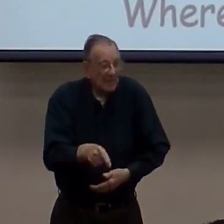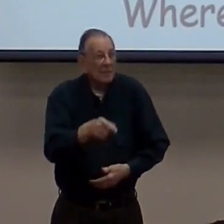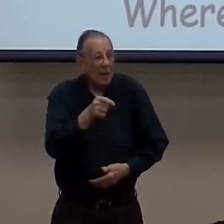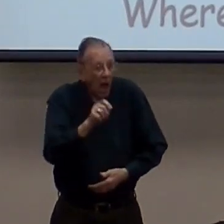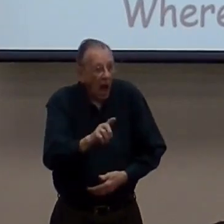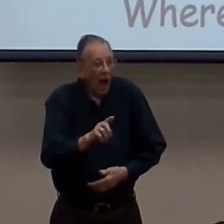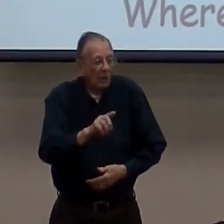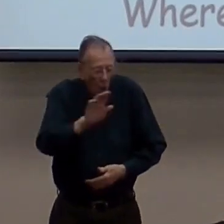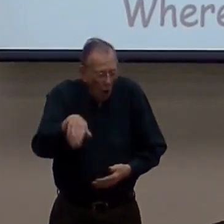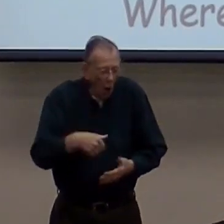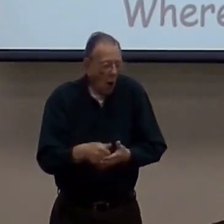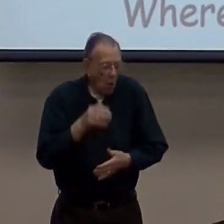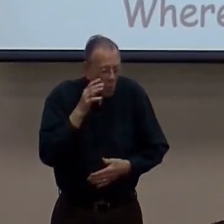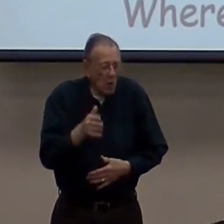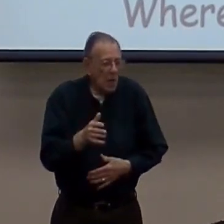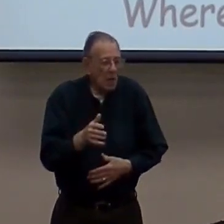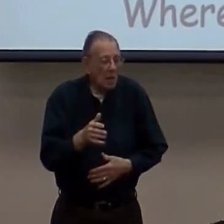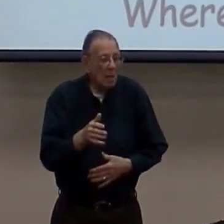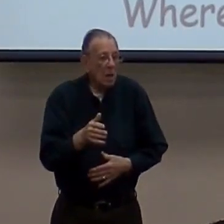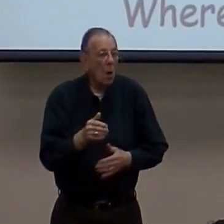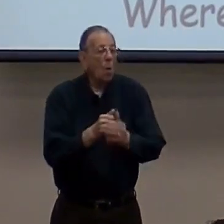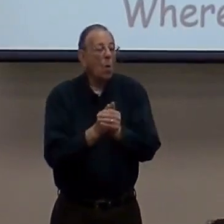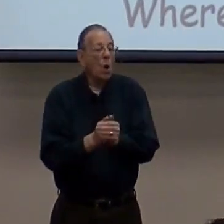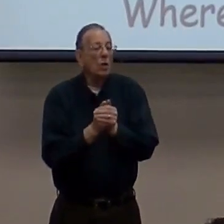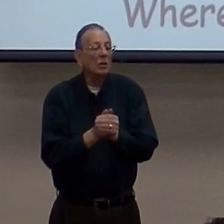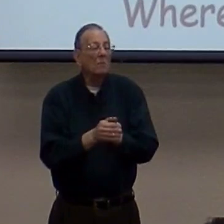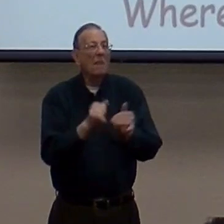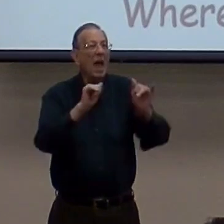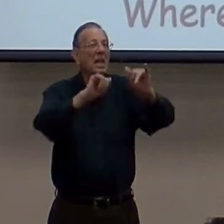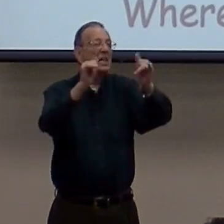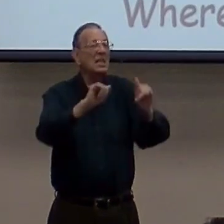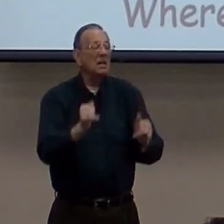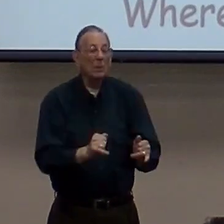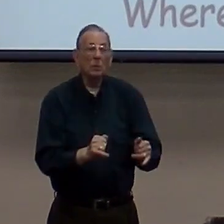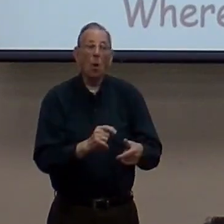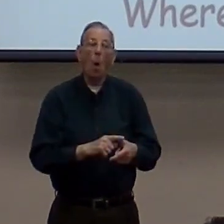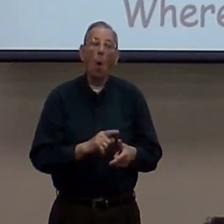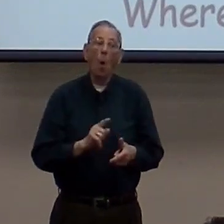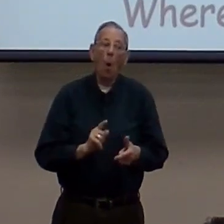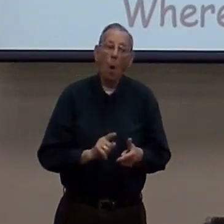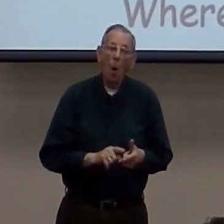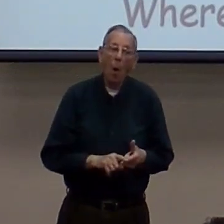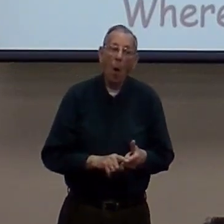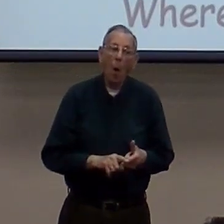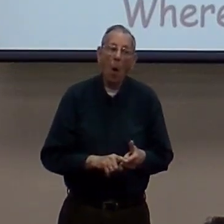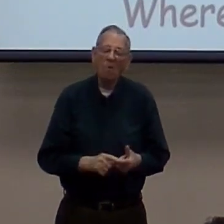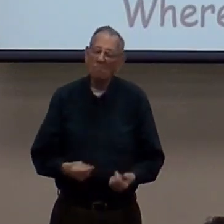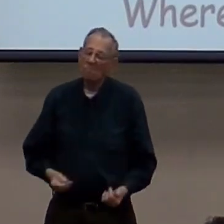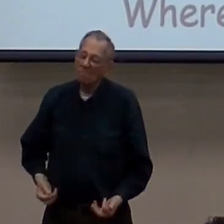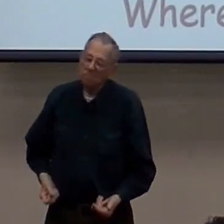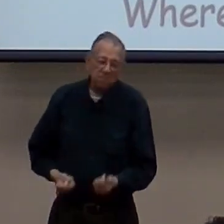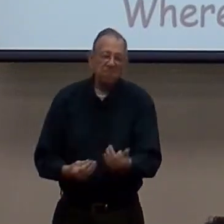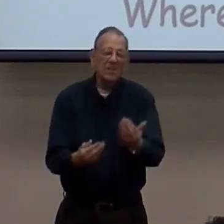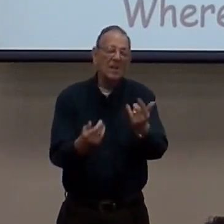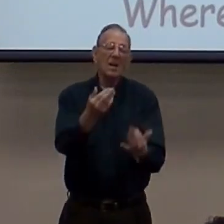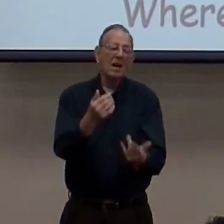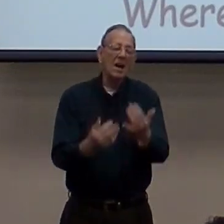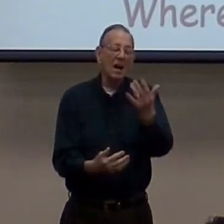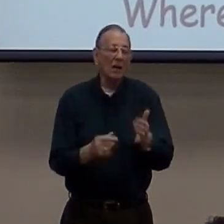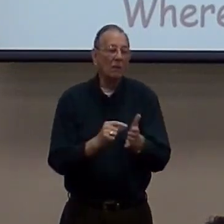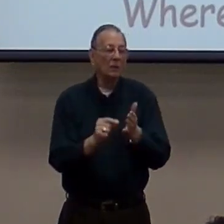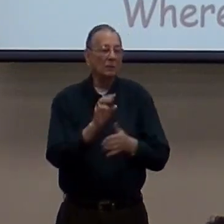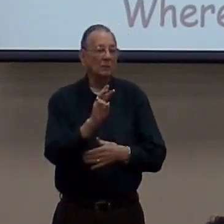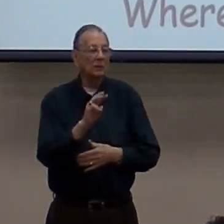God. All will worship the image, or you will be burned alive. Verse